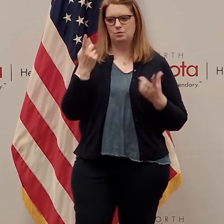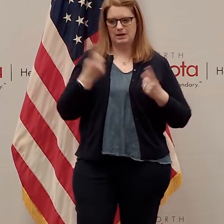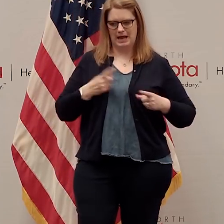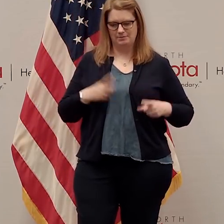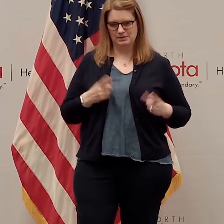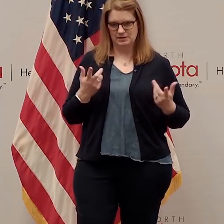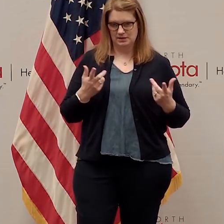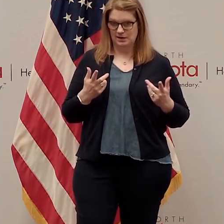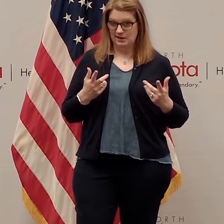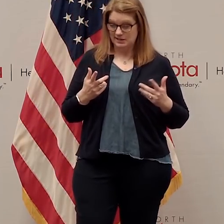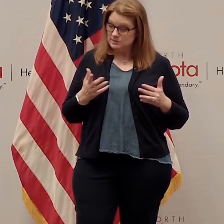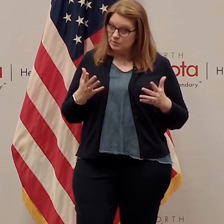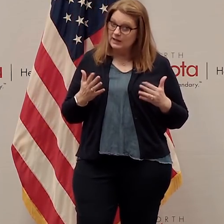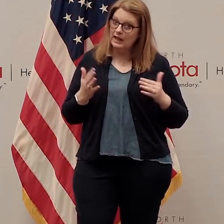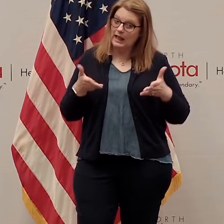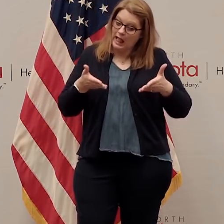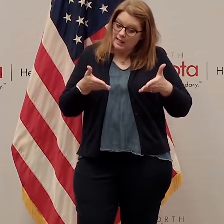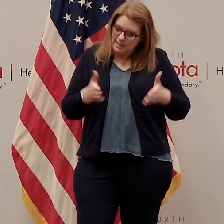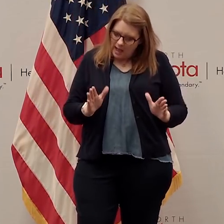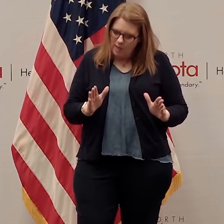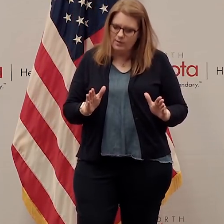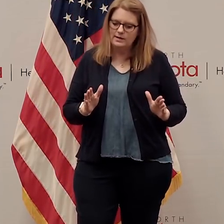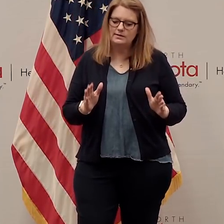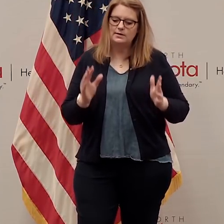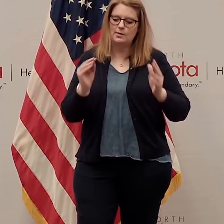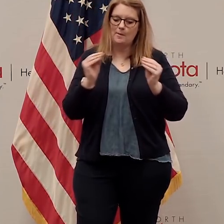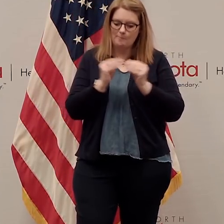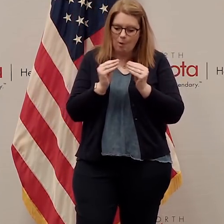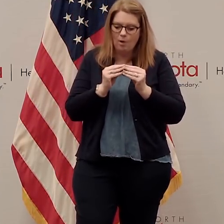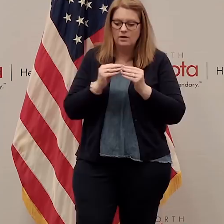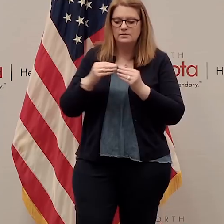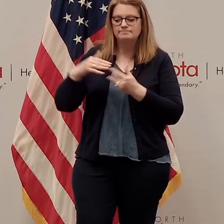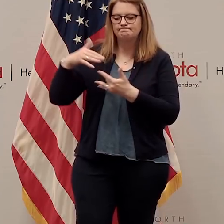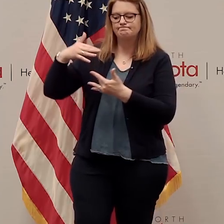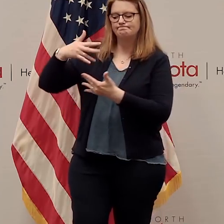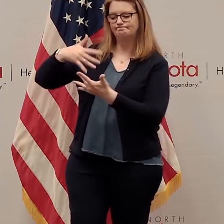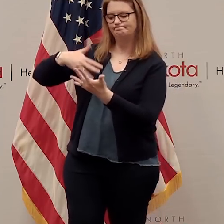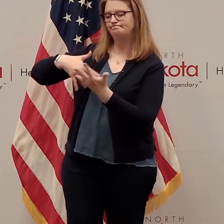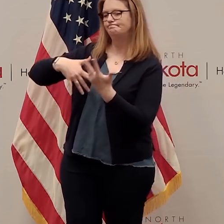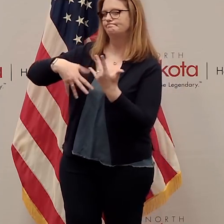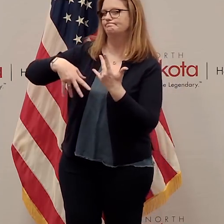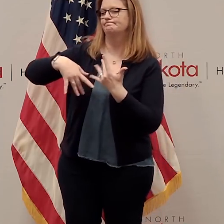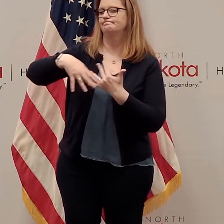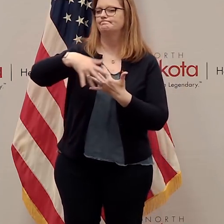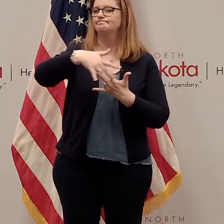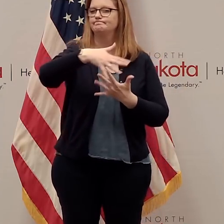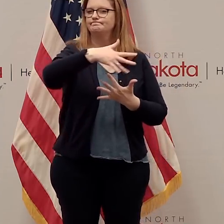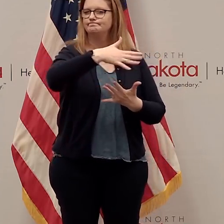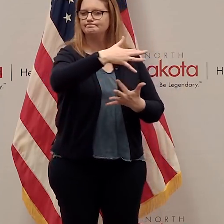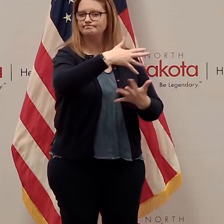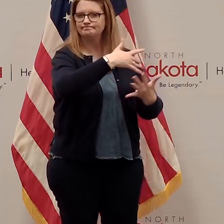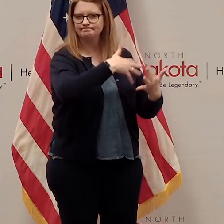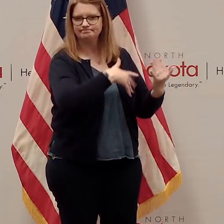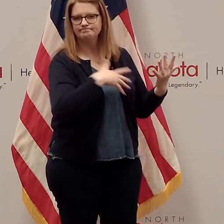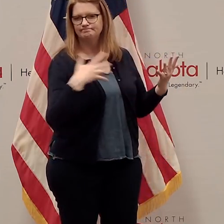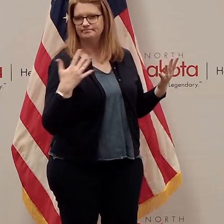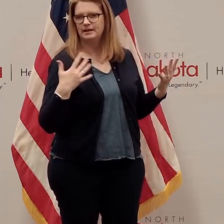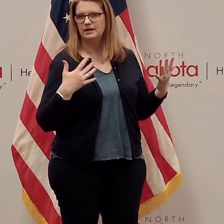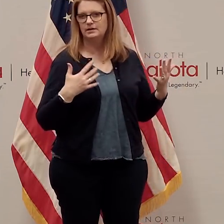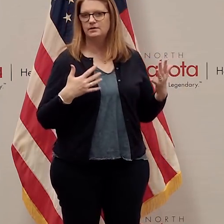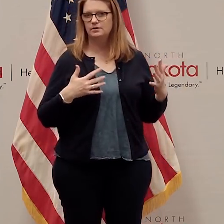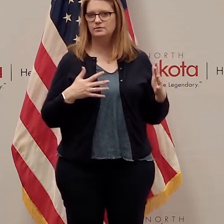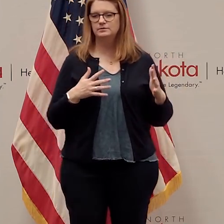more transmissible activity back into our economy to balance our effort to